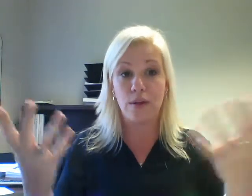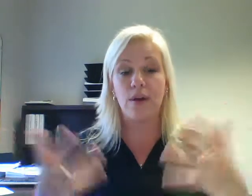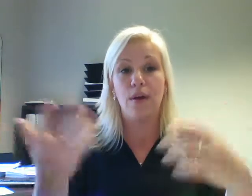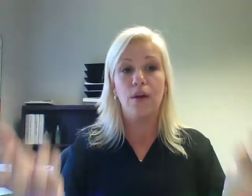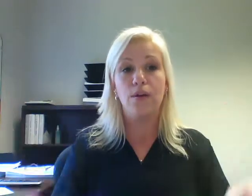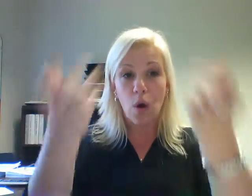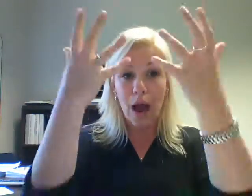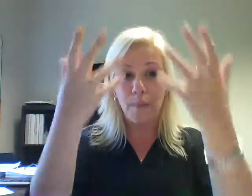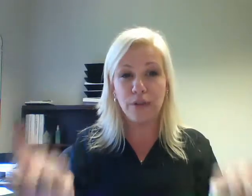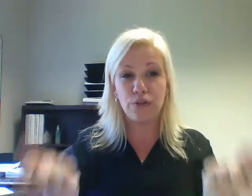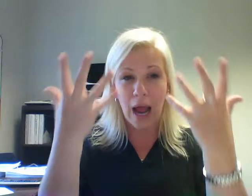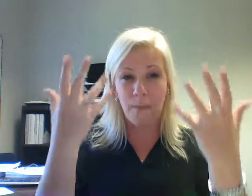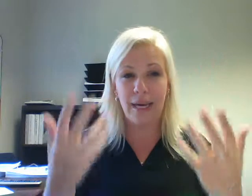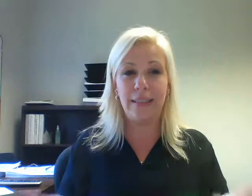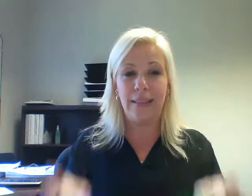there? So how much or how many?